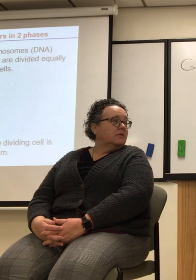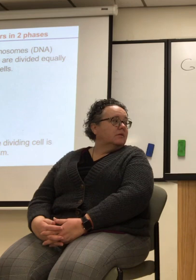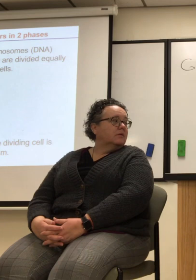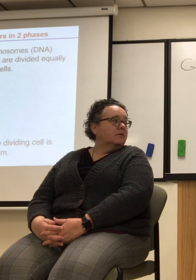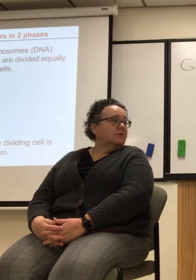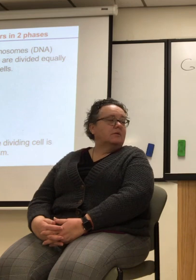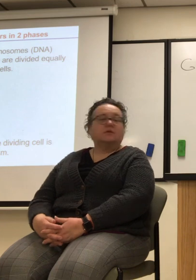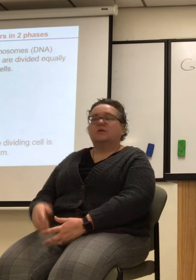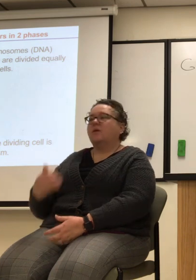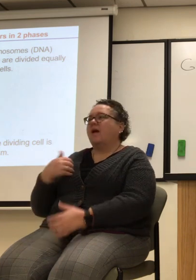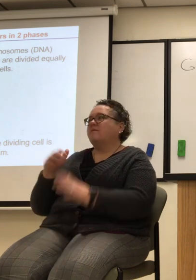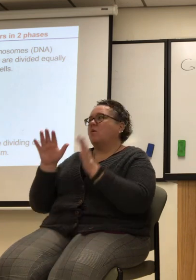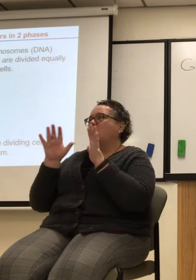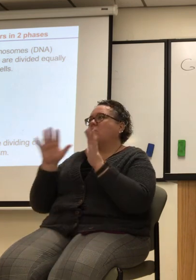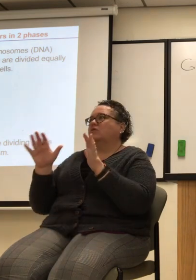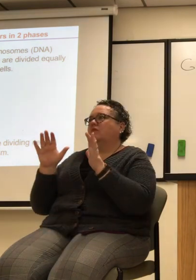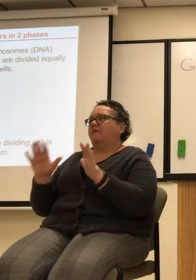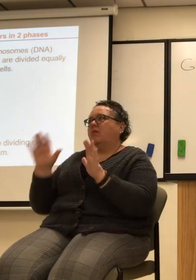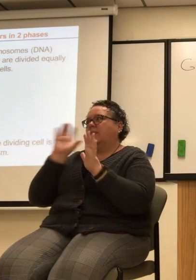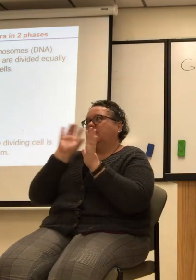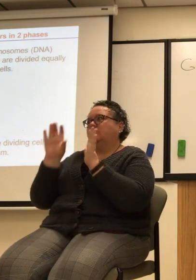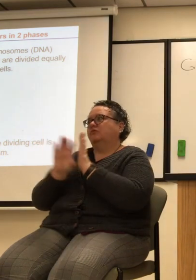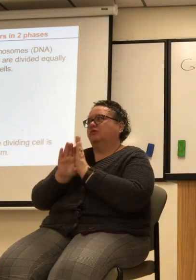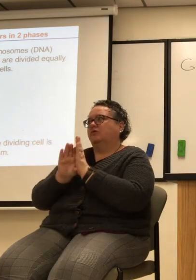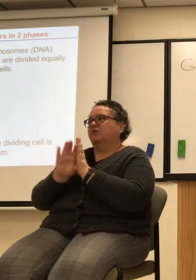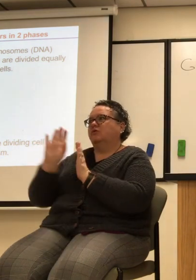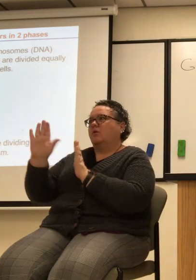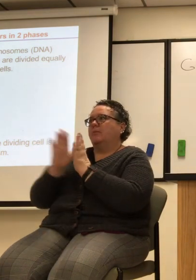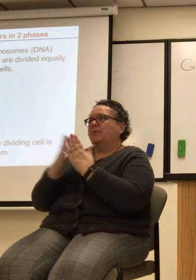Okay. And you have wonderful pictures to look at in your book too.